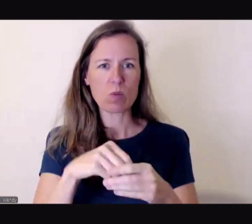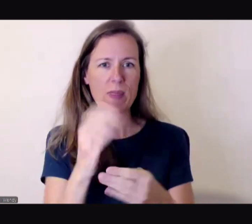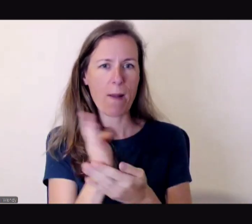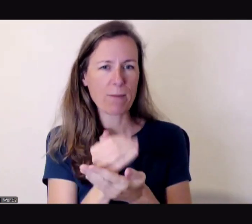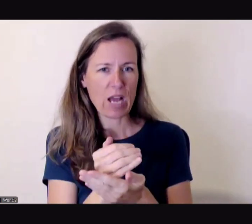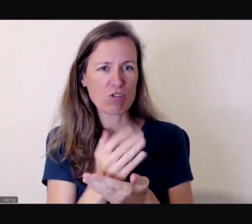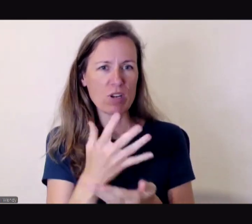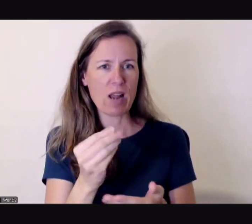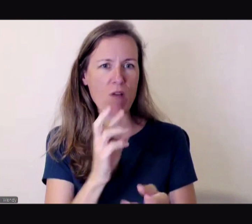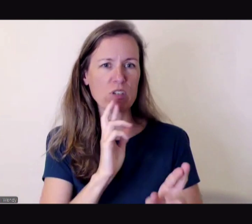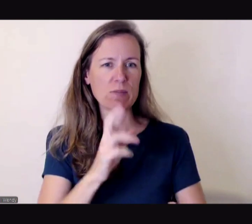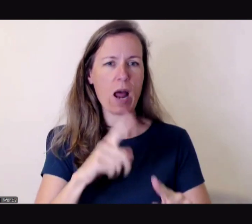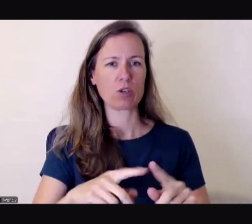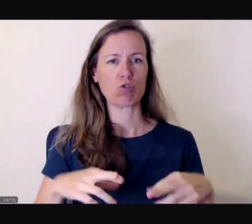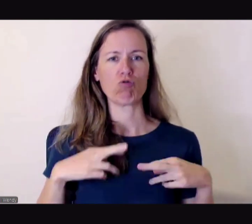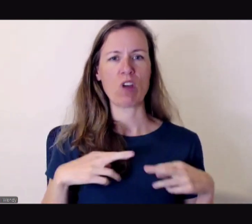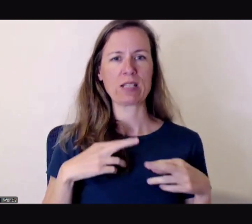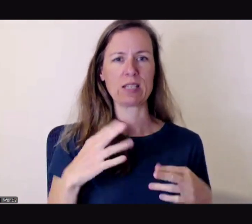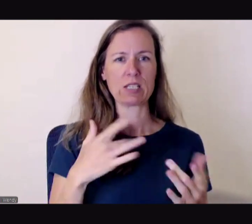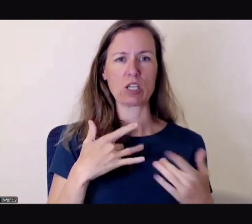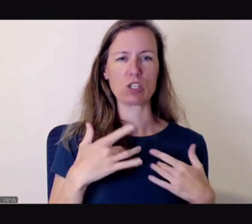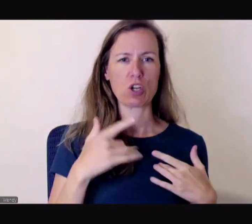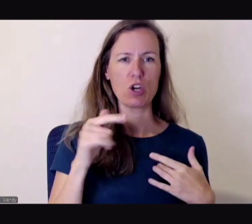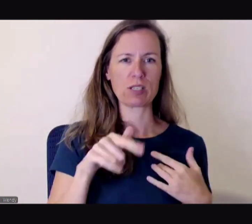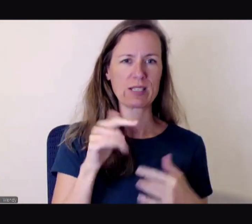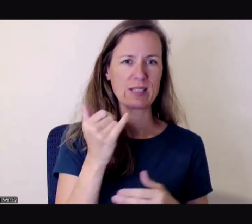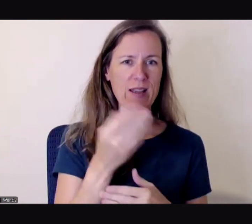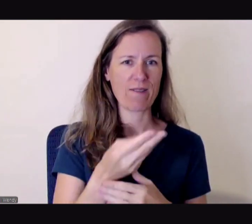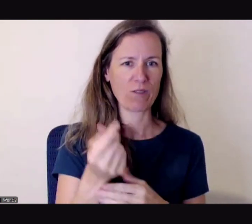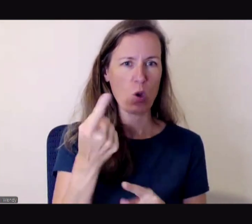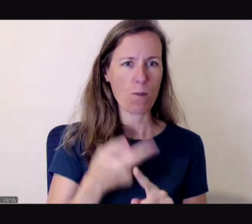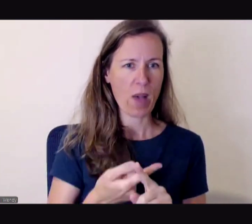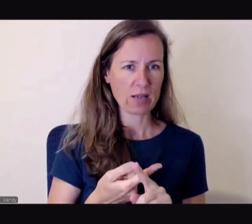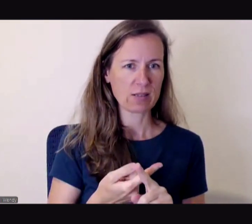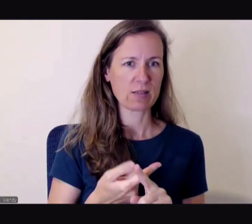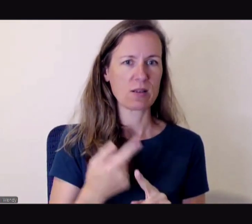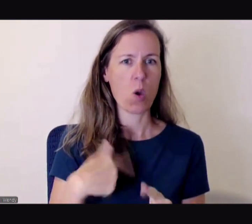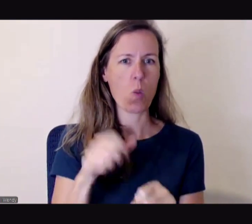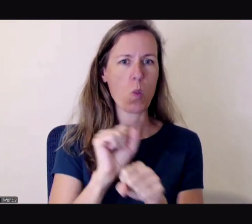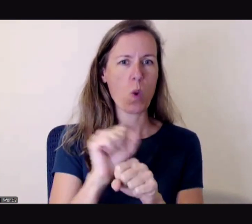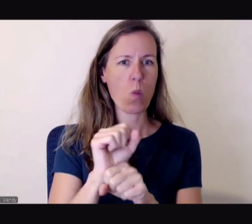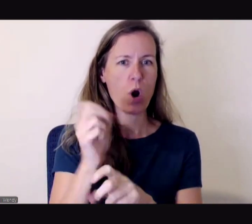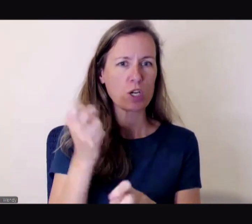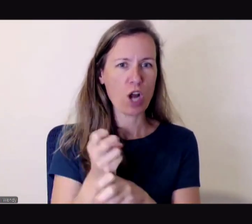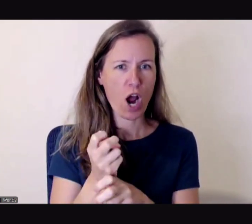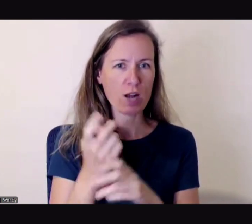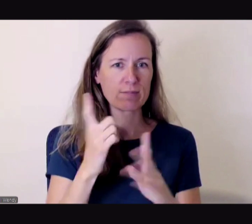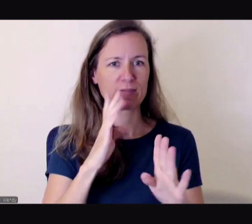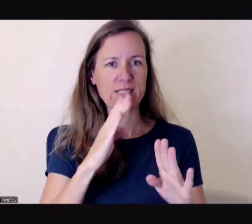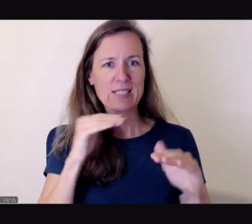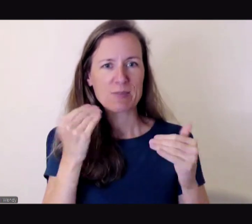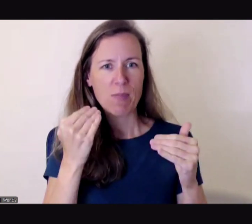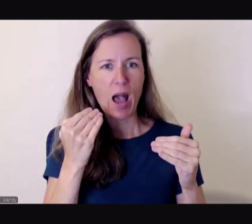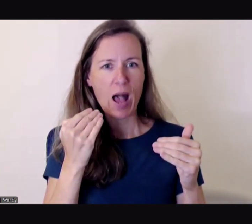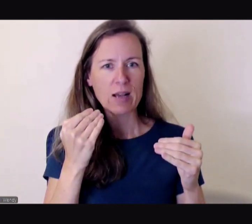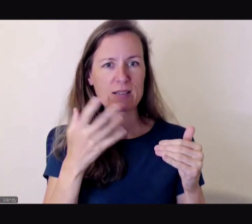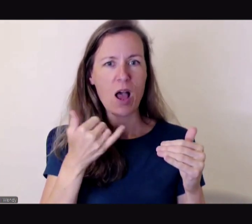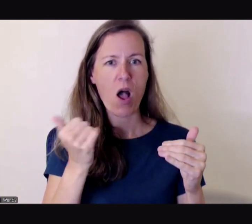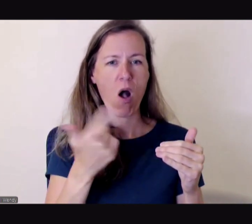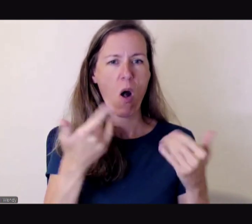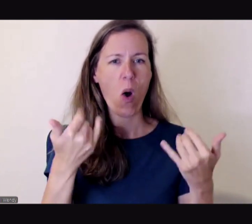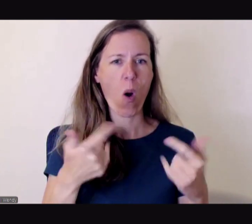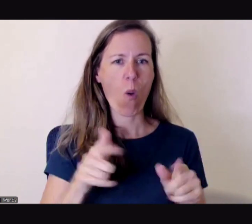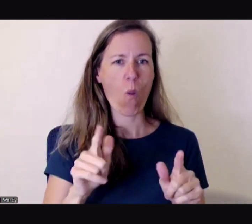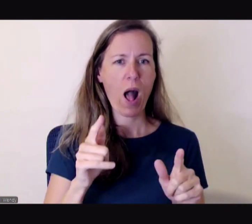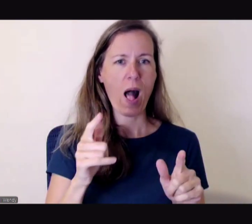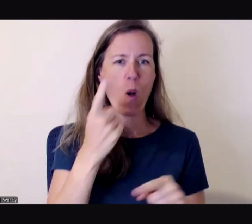while down a person due to a seat vacated in 2024 that was not filled. We spend a great deal of our